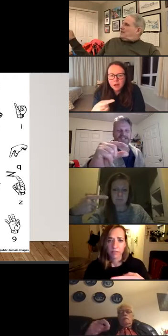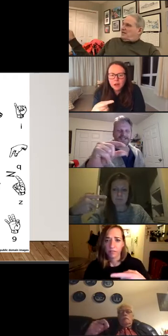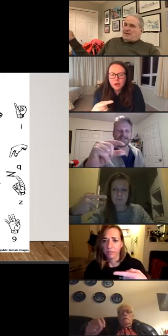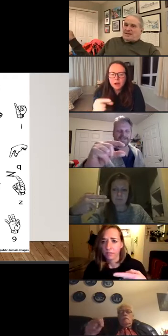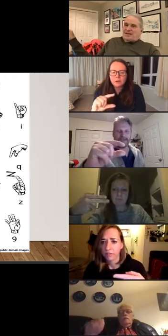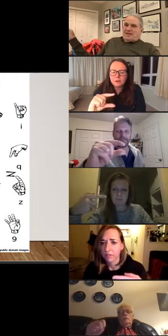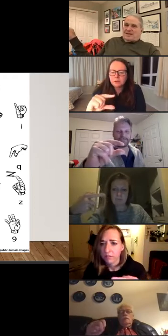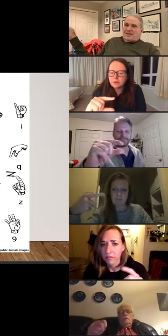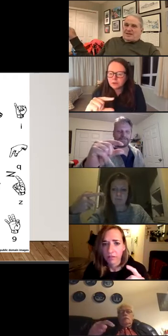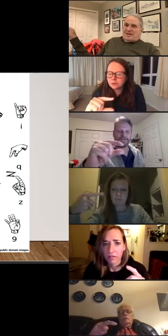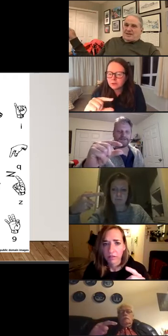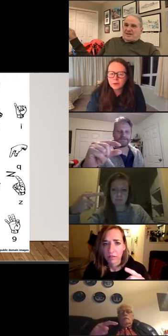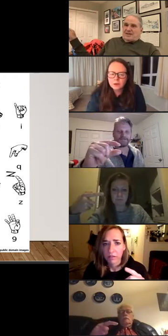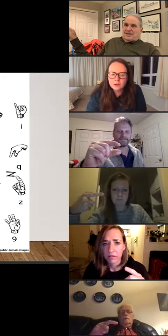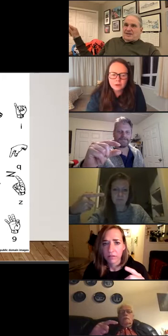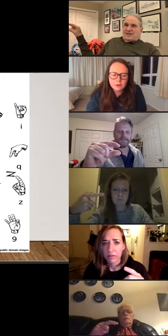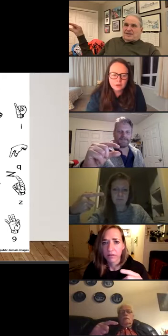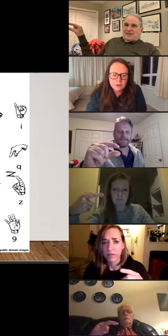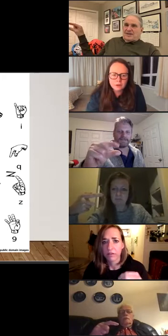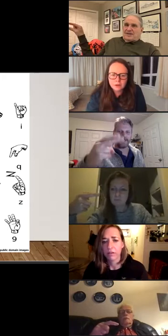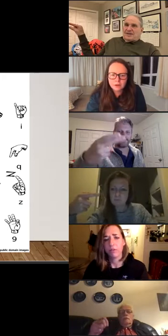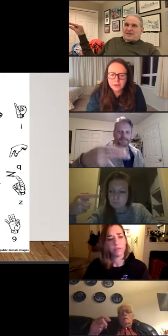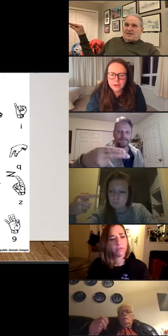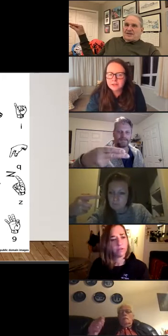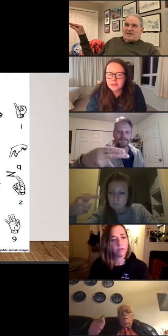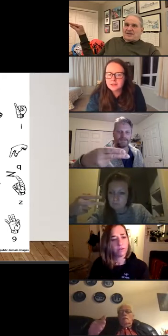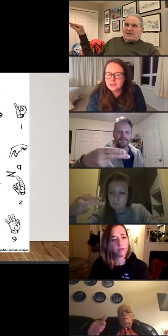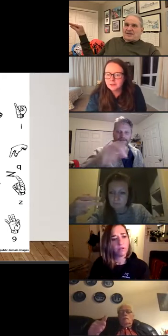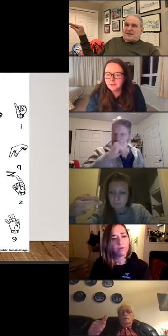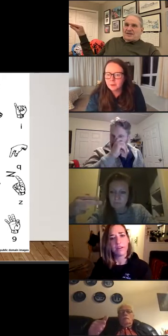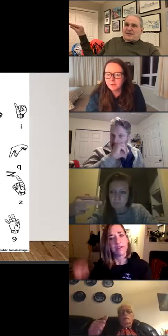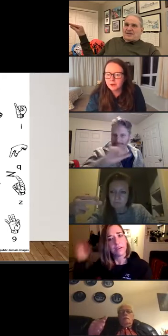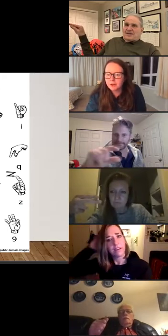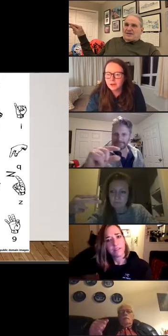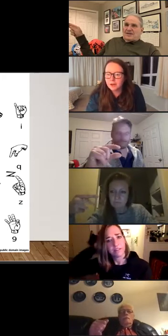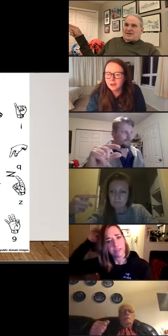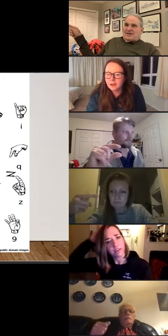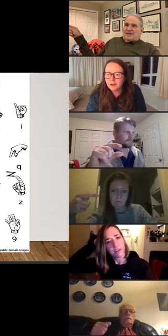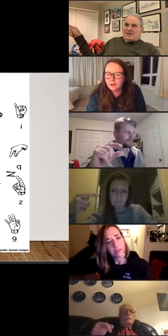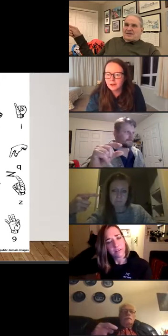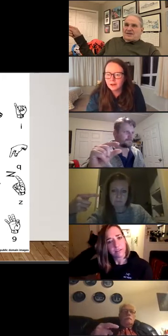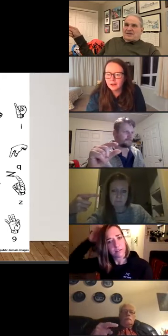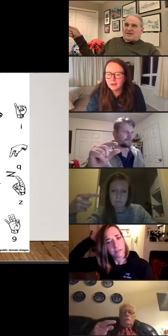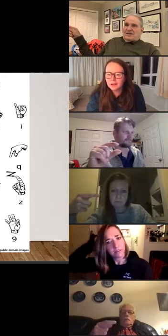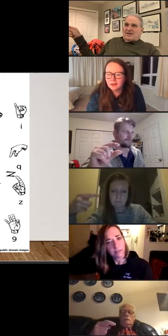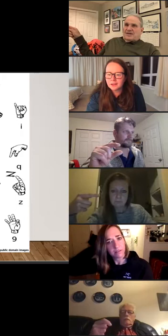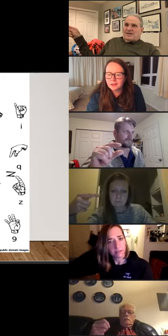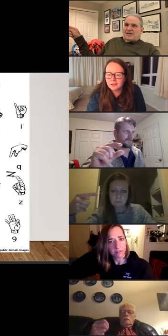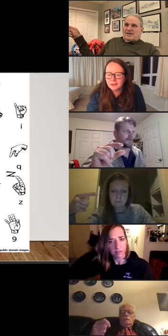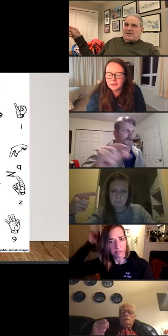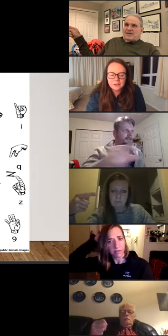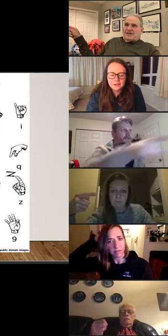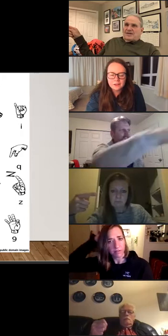So G is a little gap. There you go. H. Okay, so that's different than what we've got. Different, yeah.